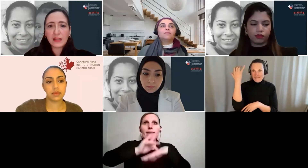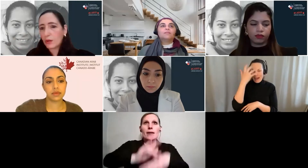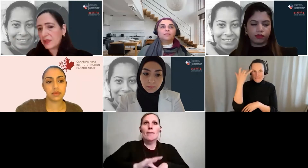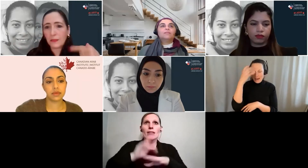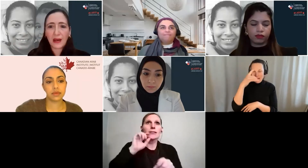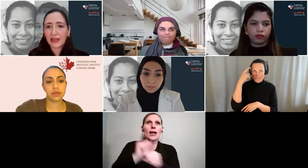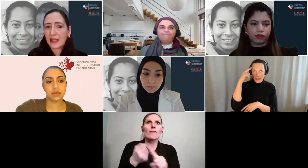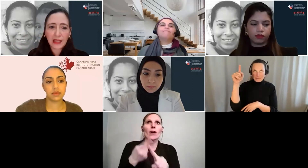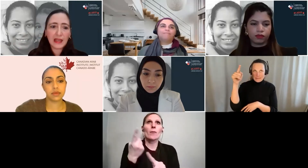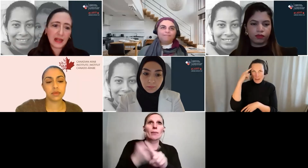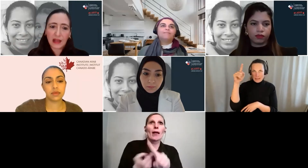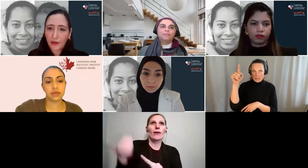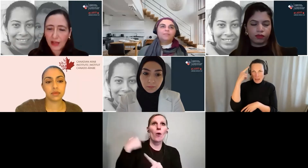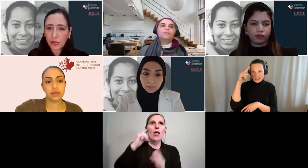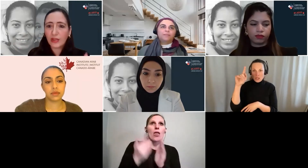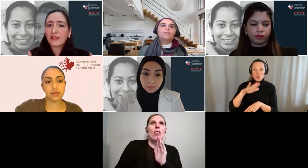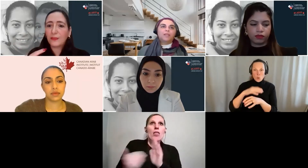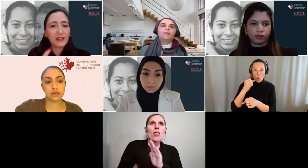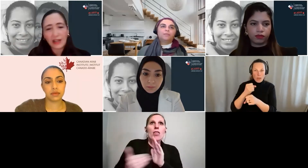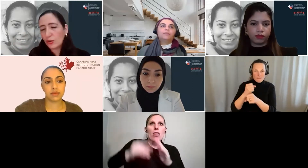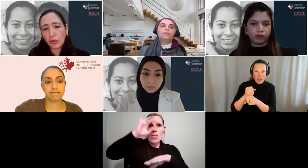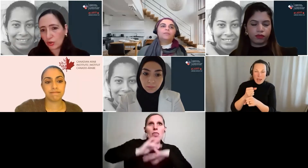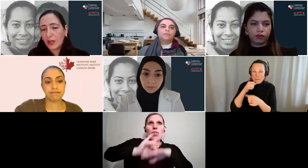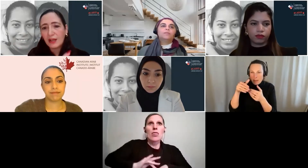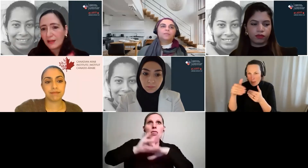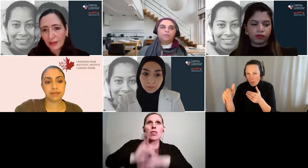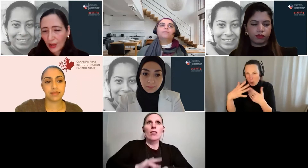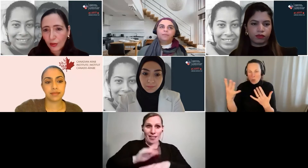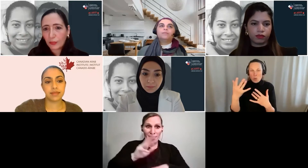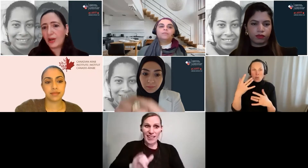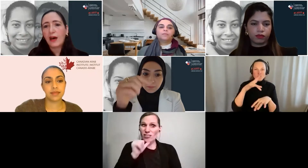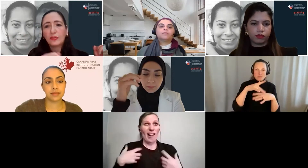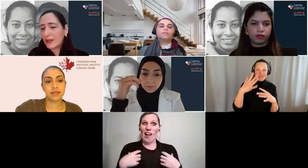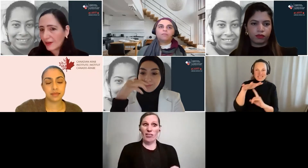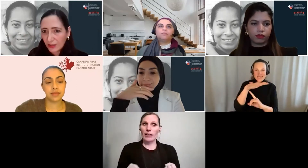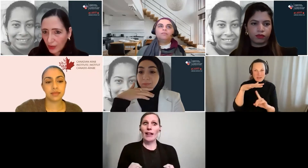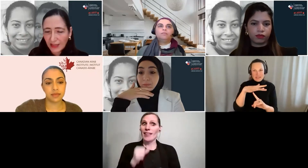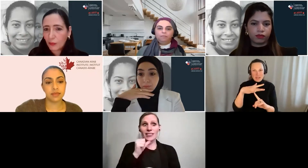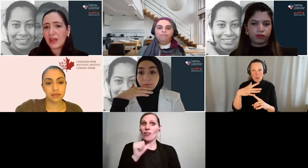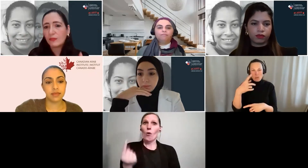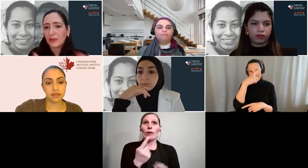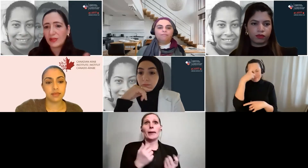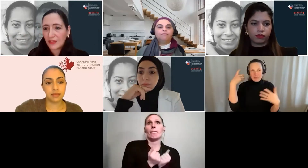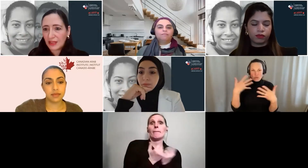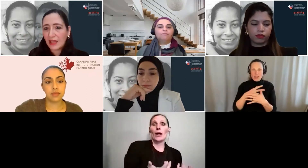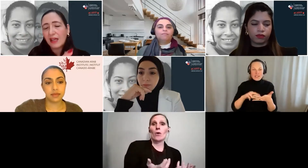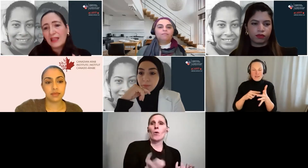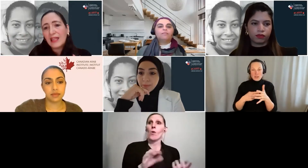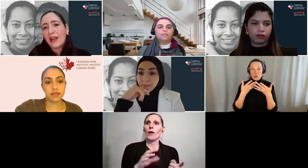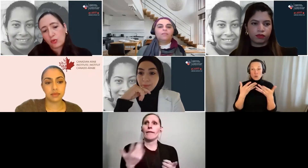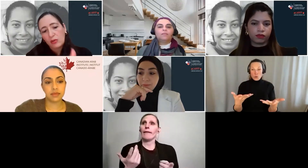and it's coming up again and again and again, right? So that is not just regular burnout, regular stress that we experience every